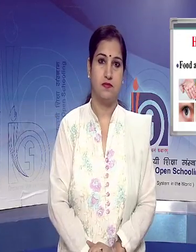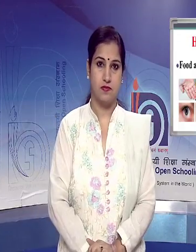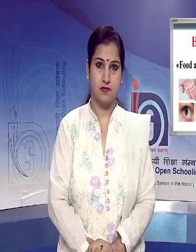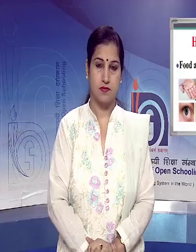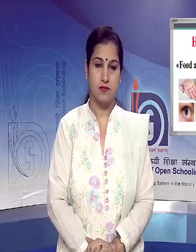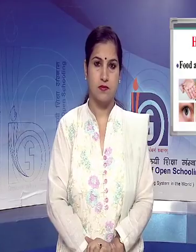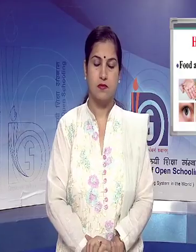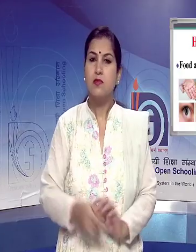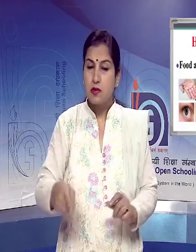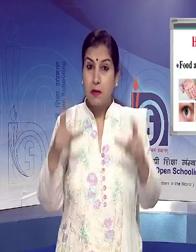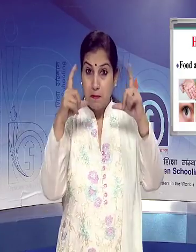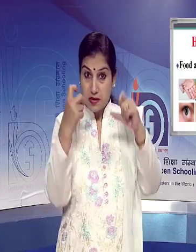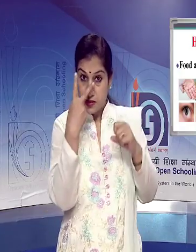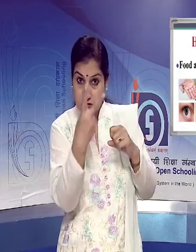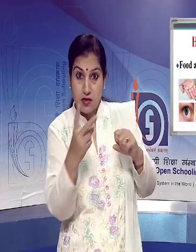You can see in the picture